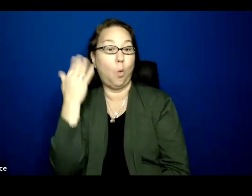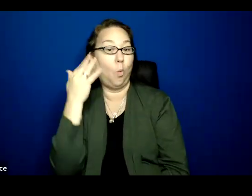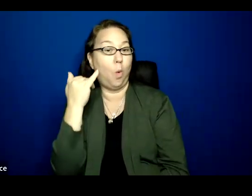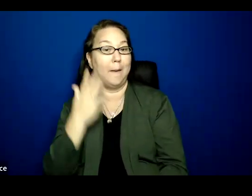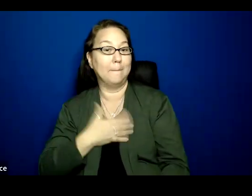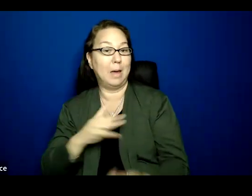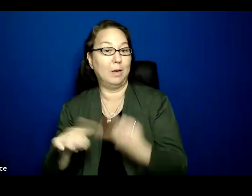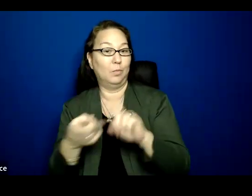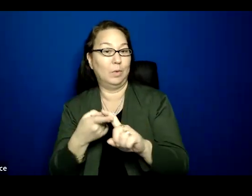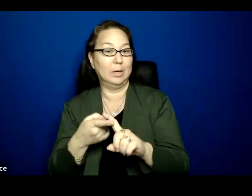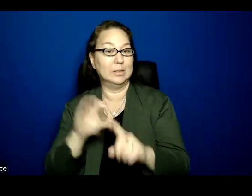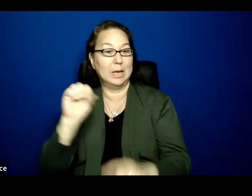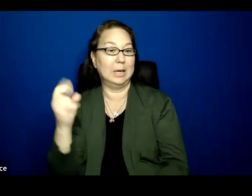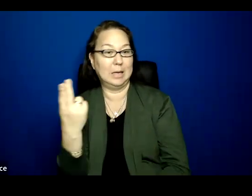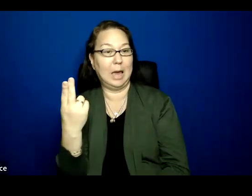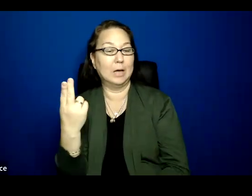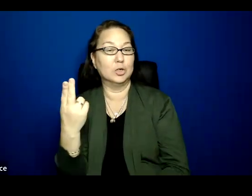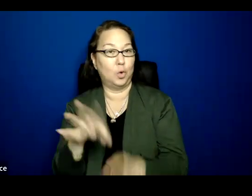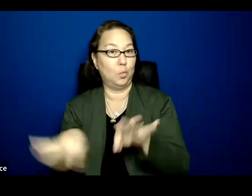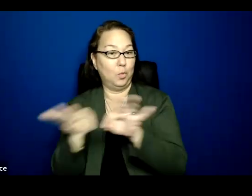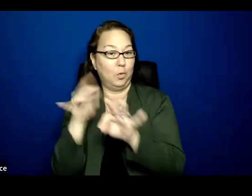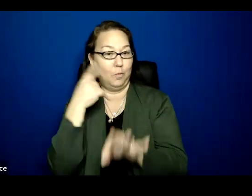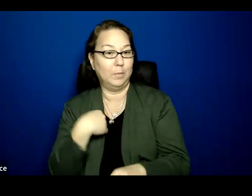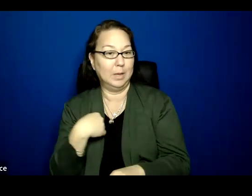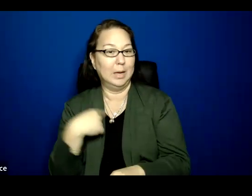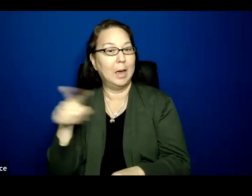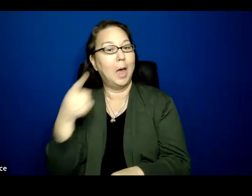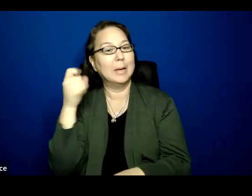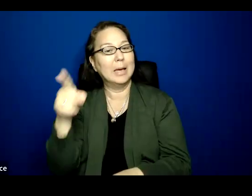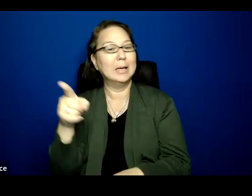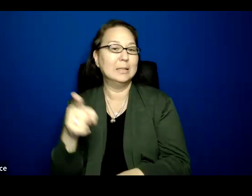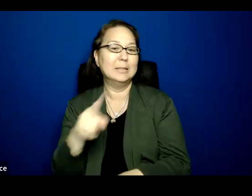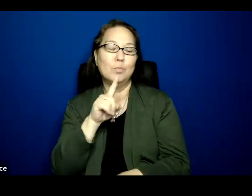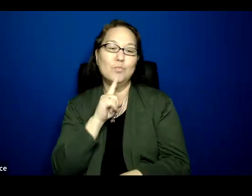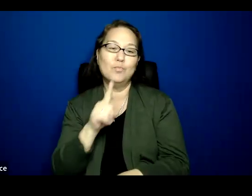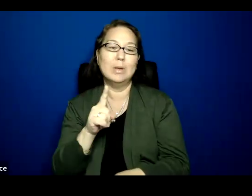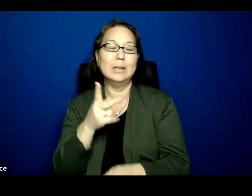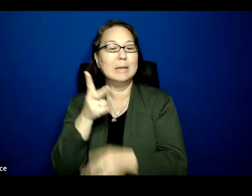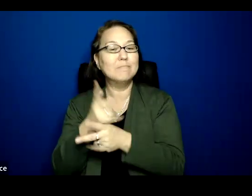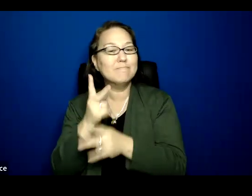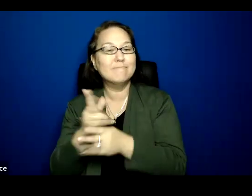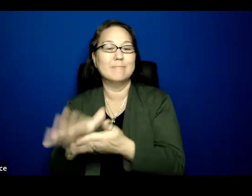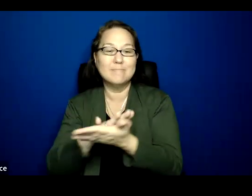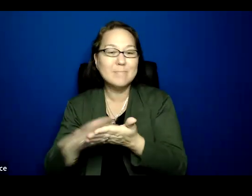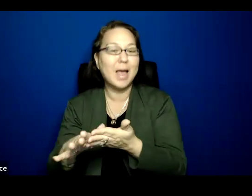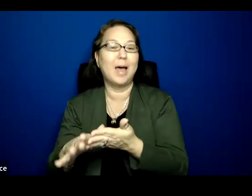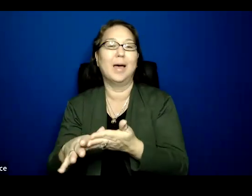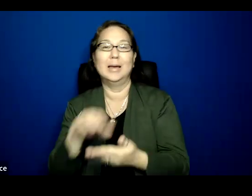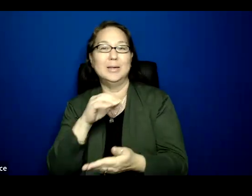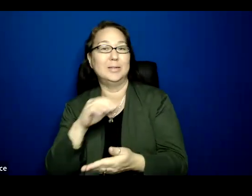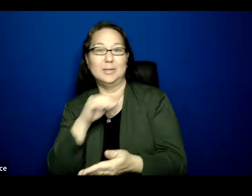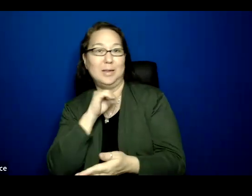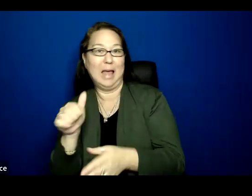is because they're loyal, nice, selfless, helpless, and caring to me. The first friends I made at Cash